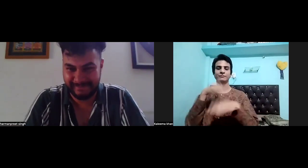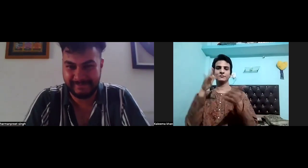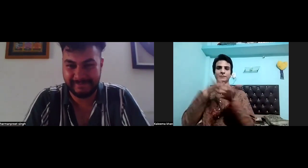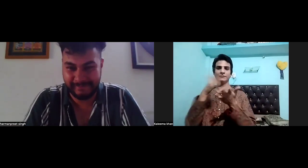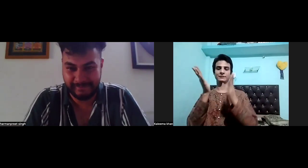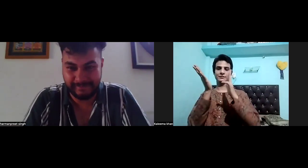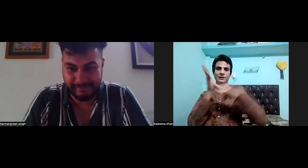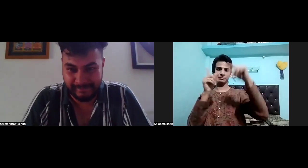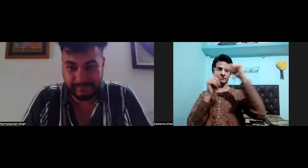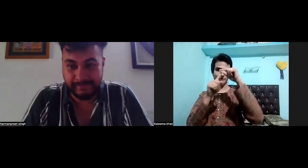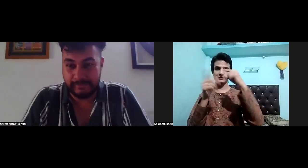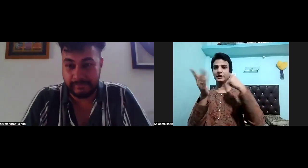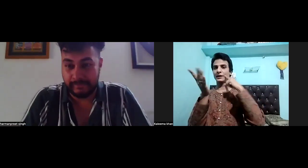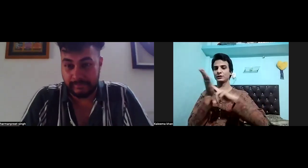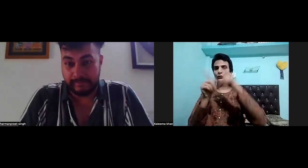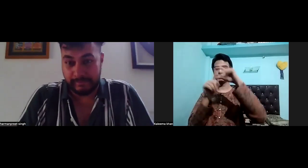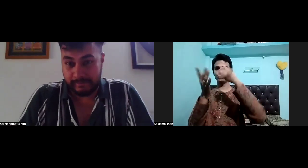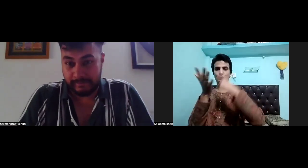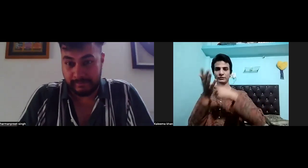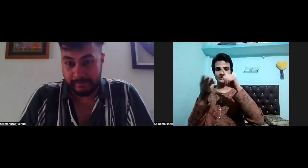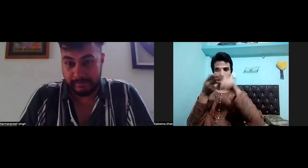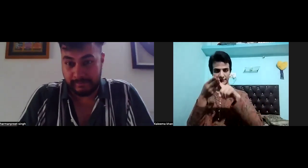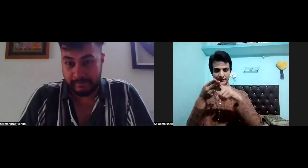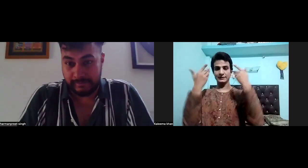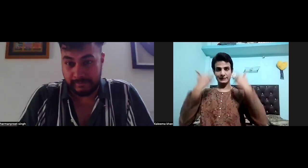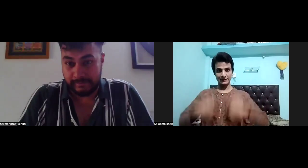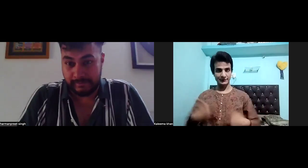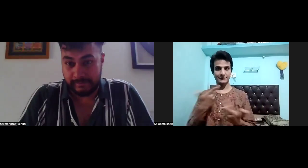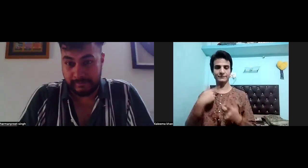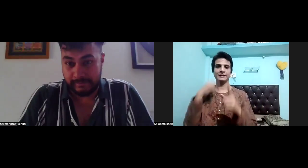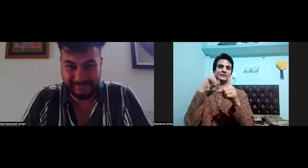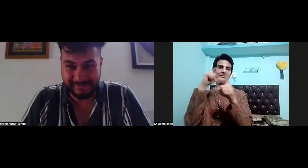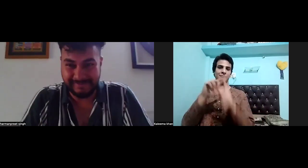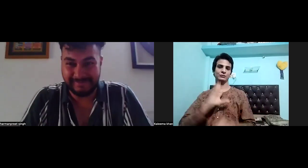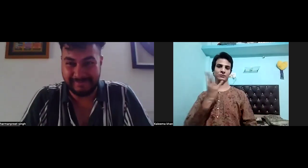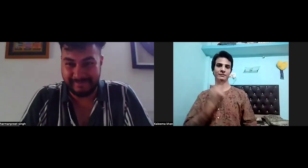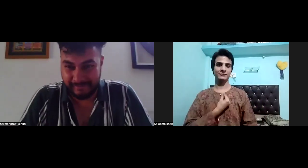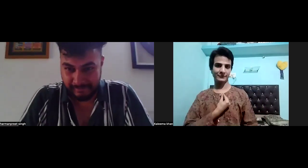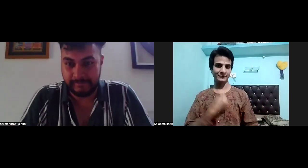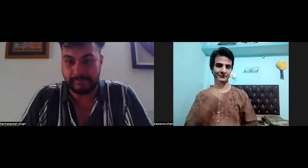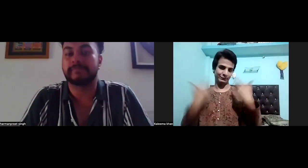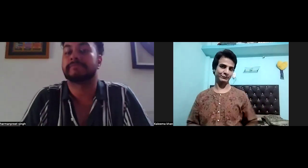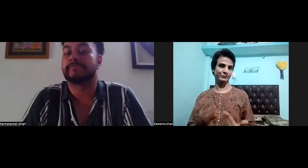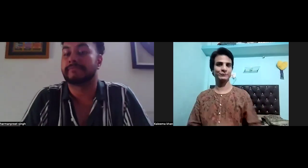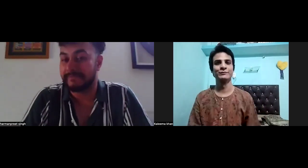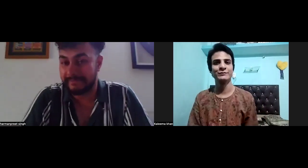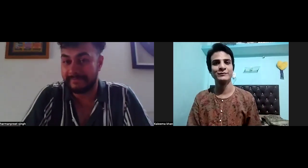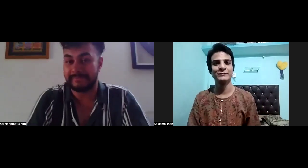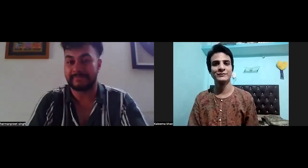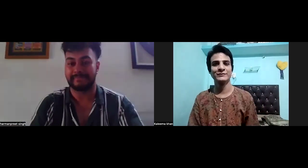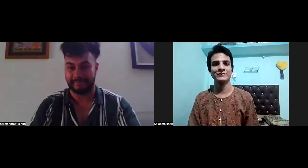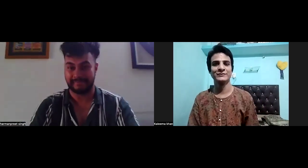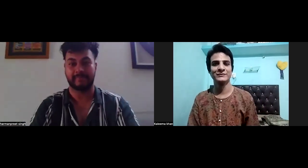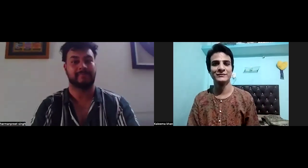This is my sign name, a K hand shape on my forehead. I'm from Madhya Pradesh, Indore, and I identify as